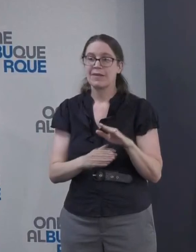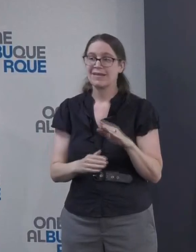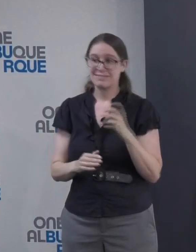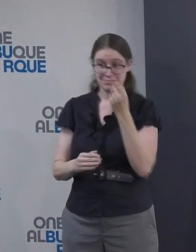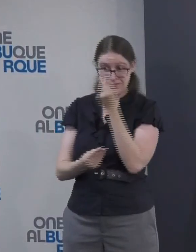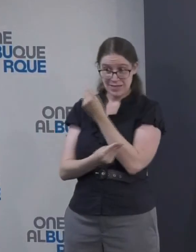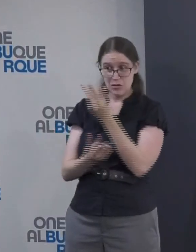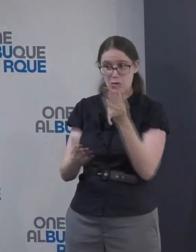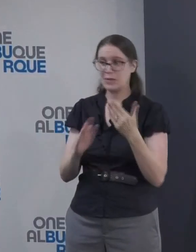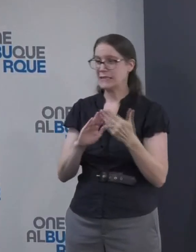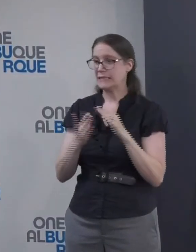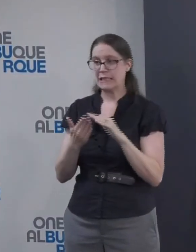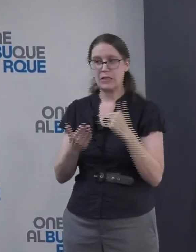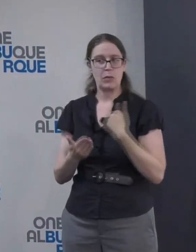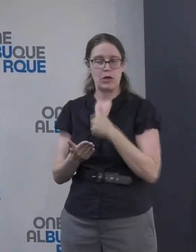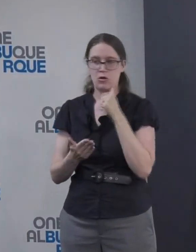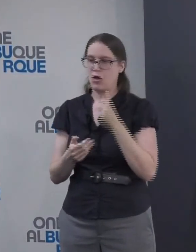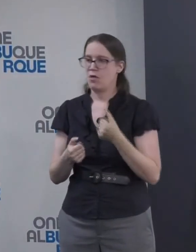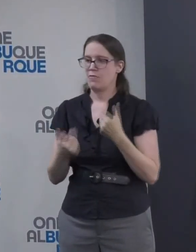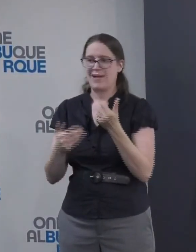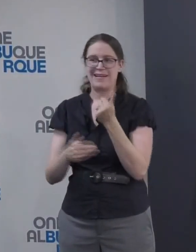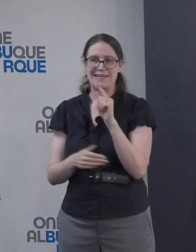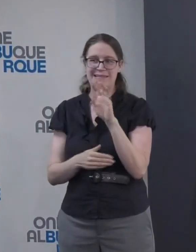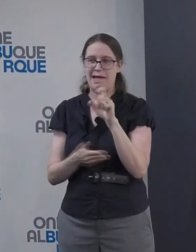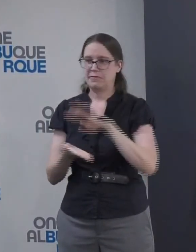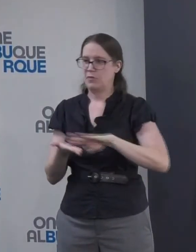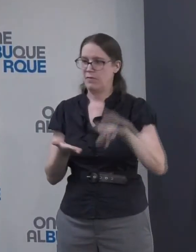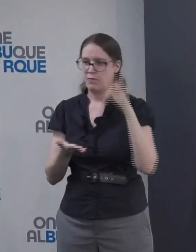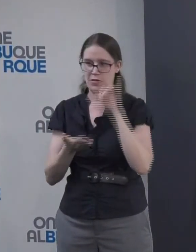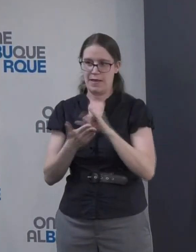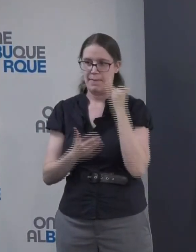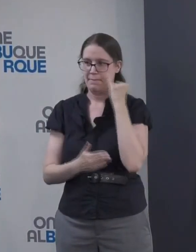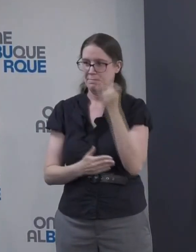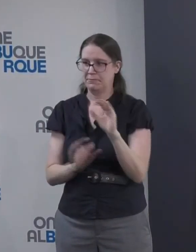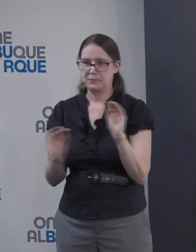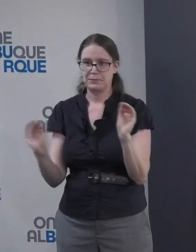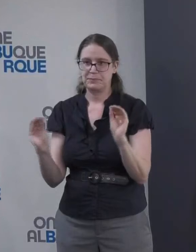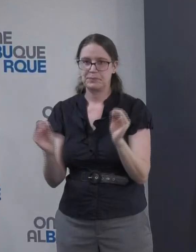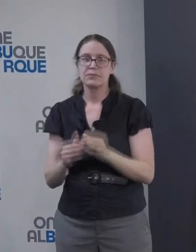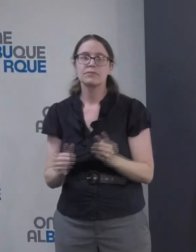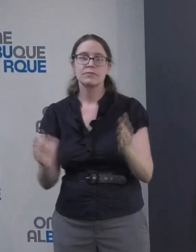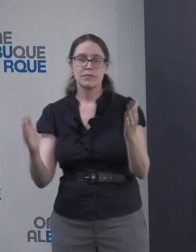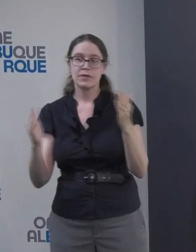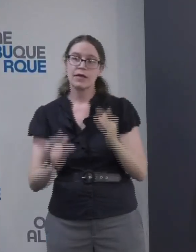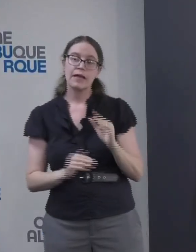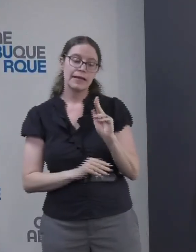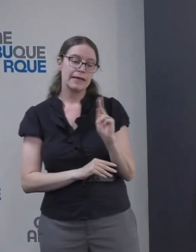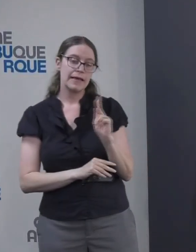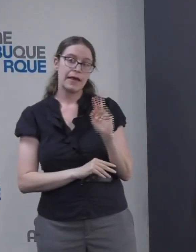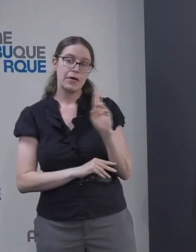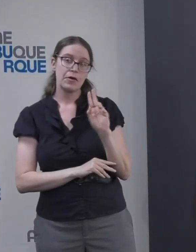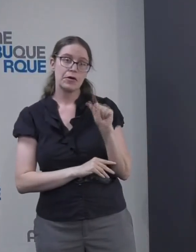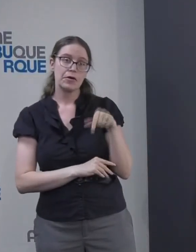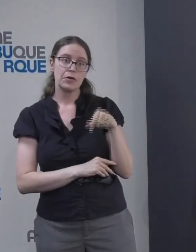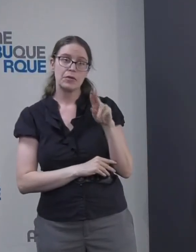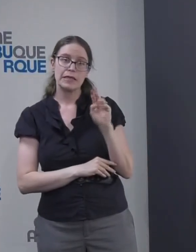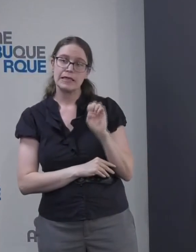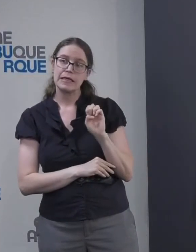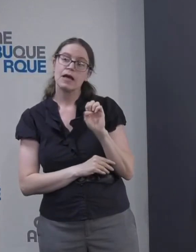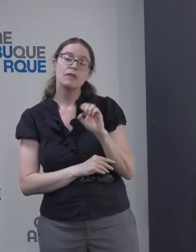city is not, actually. Okay. And a follow-up question from KRQE. Was the city part of any discussions for the